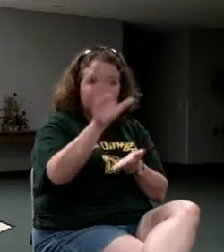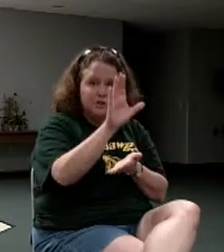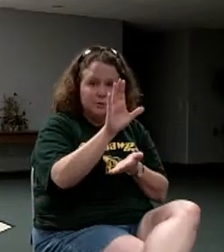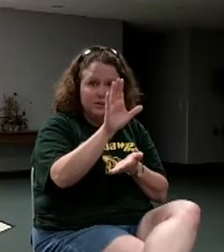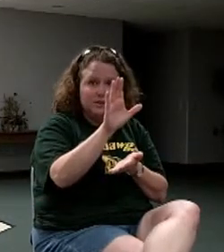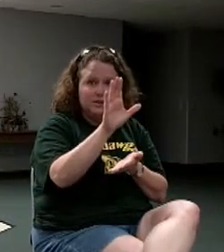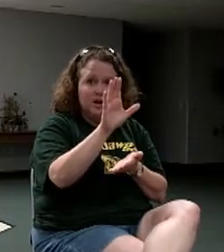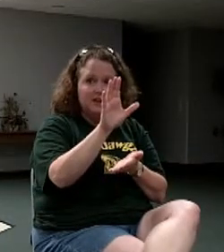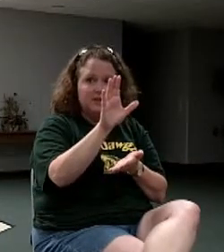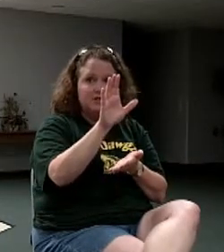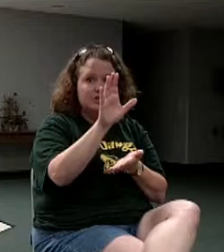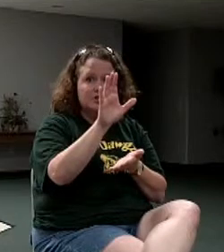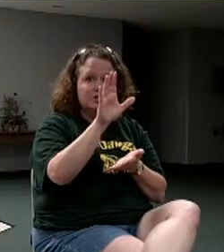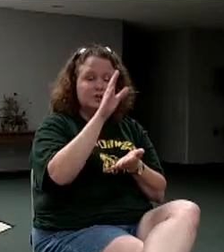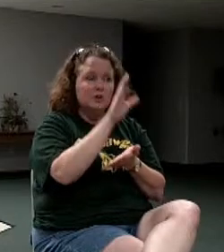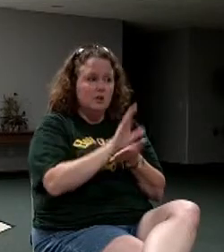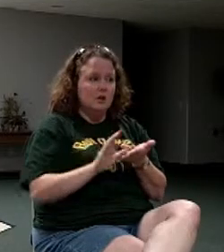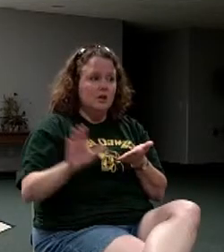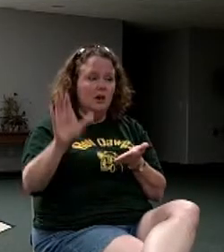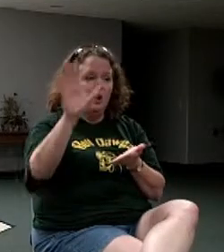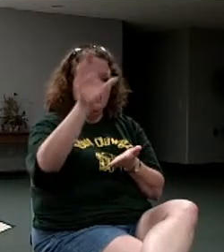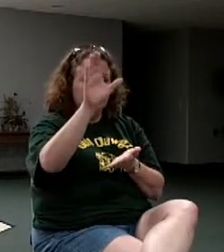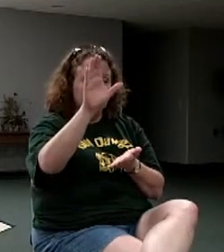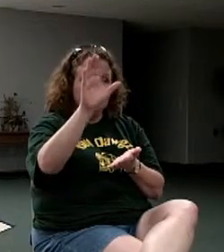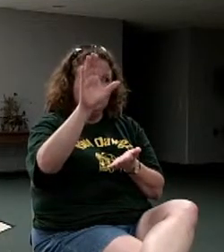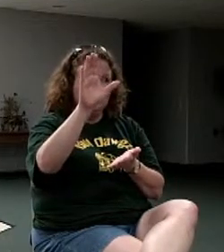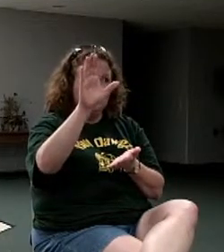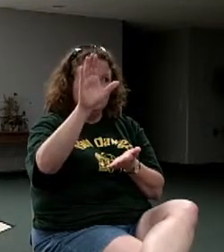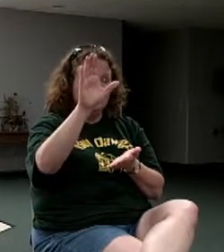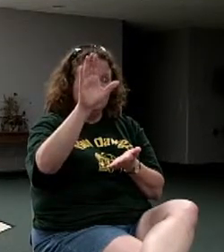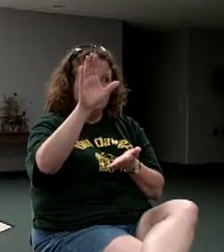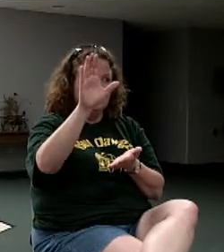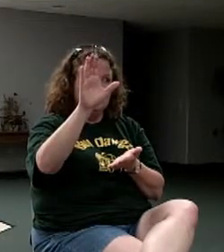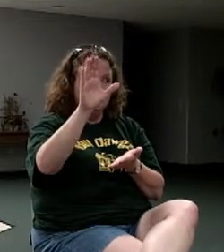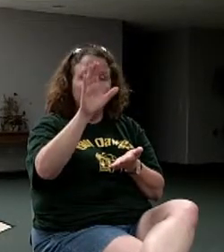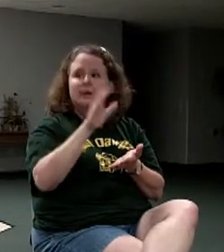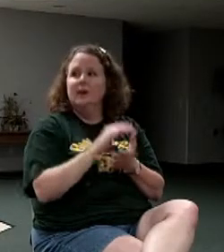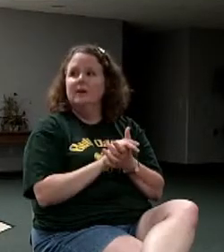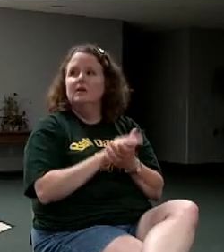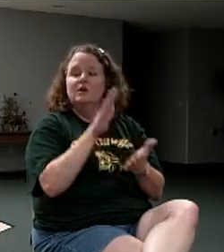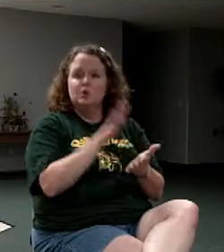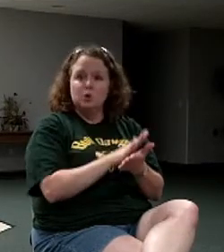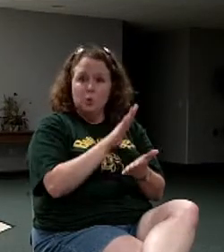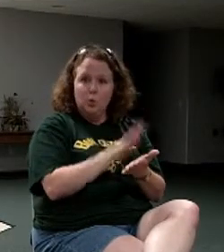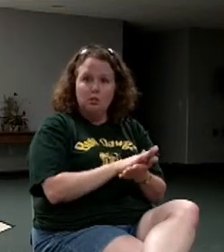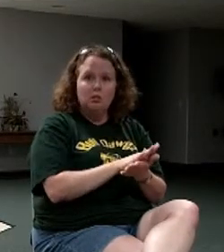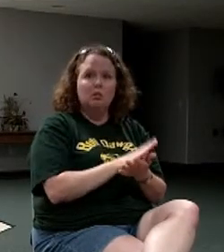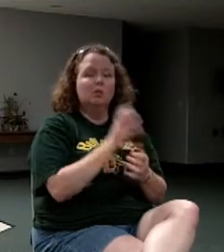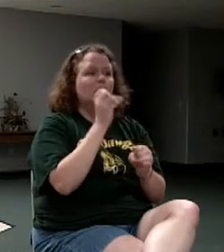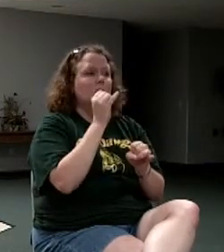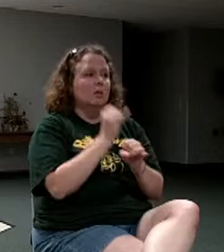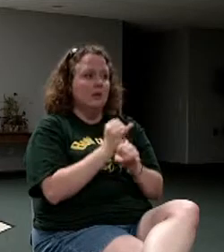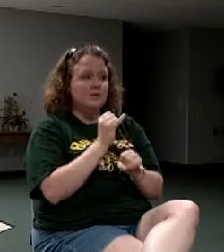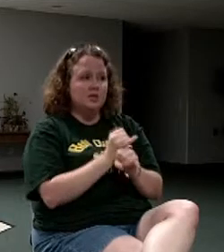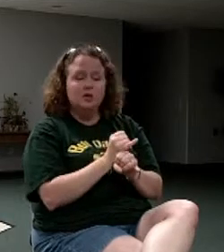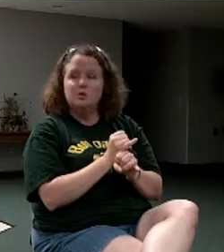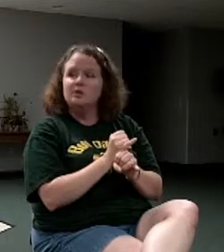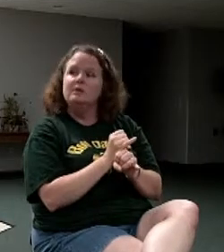College. We learned college. College. Basketball. Okay. School. Institution.